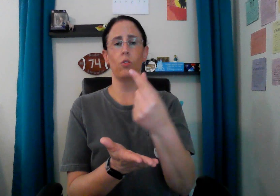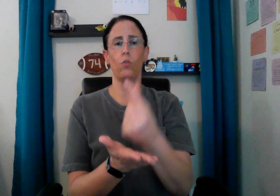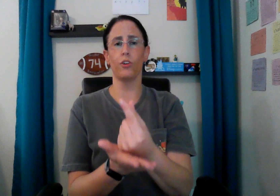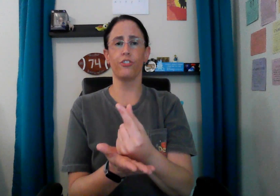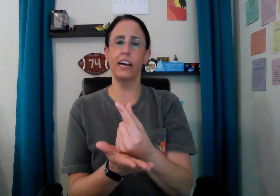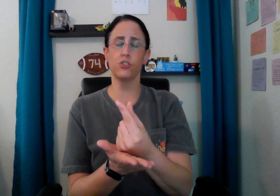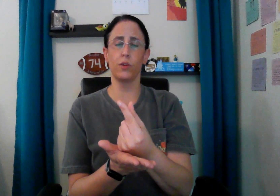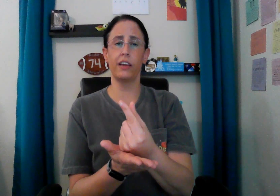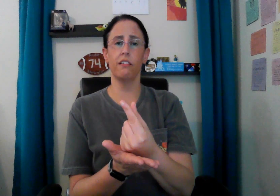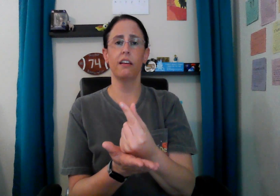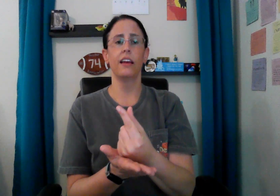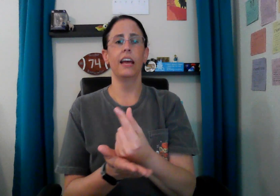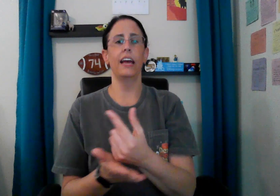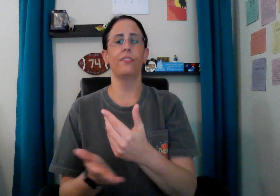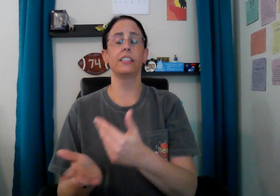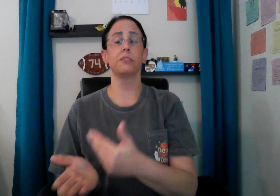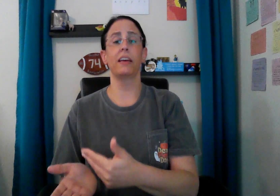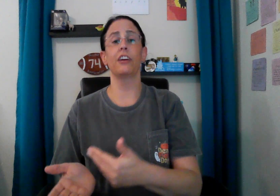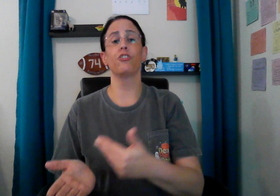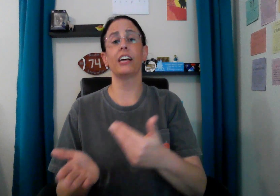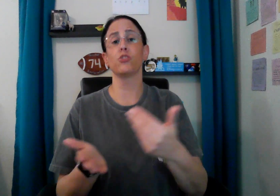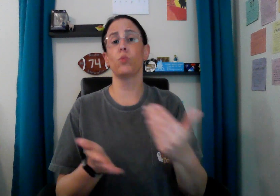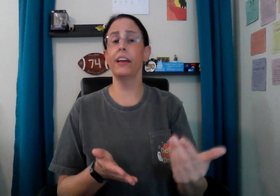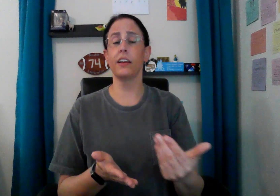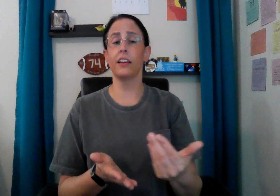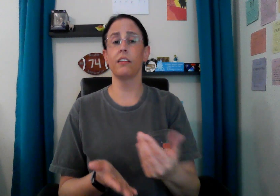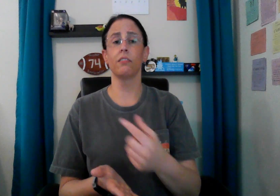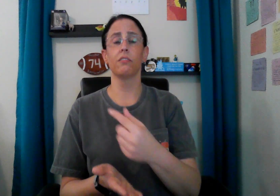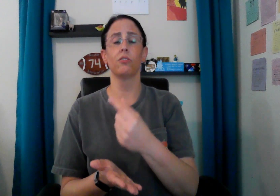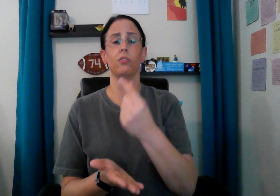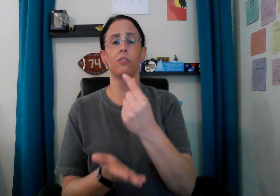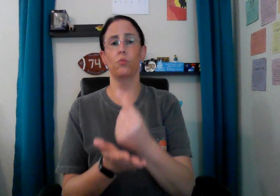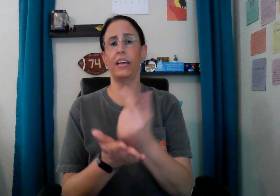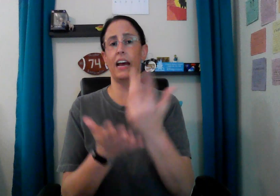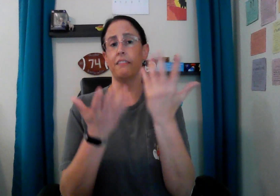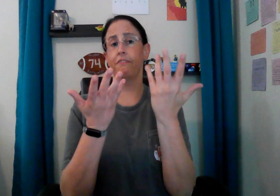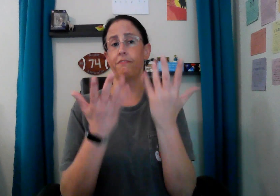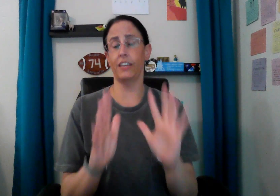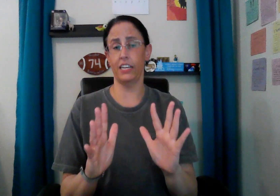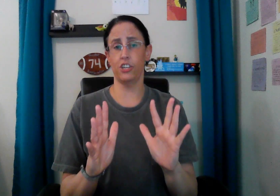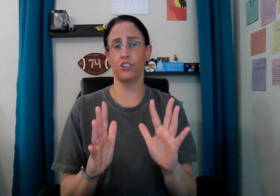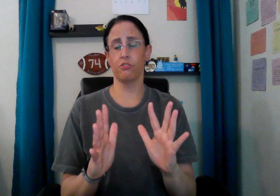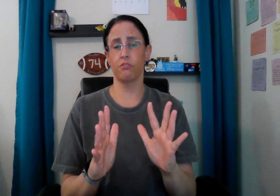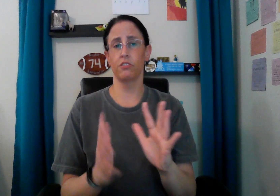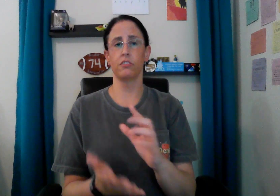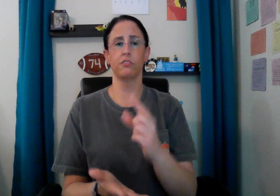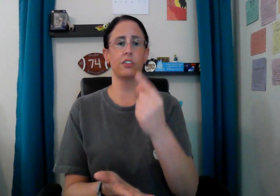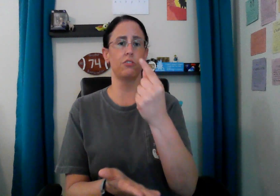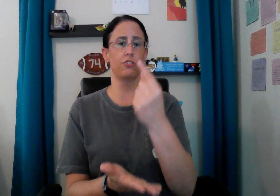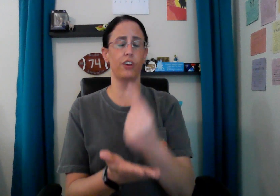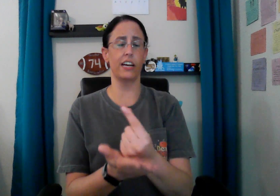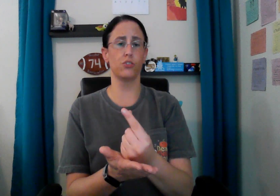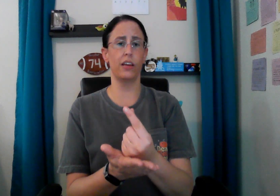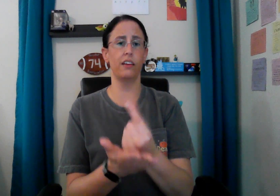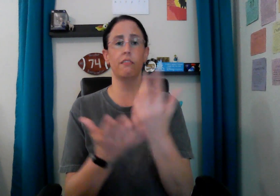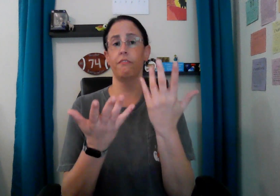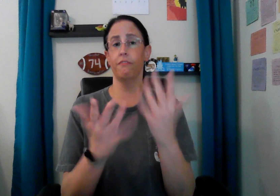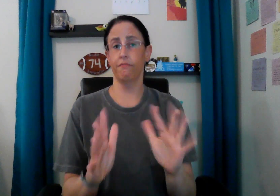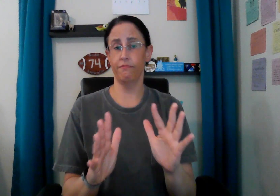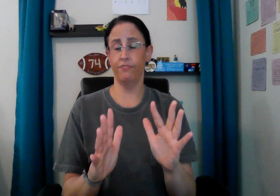or graduate, and then to make it graduated, we add finish. So graduate,